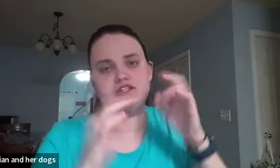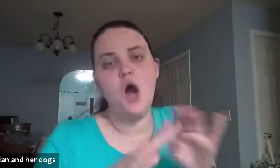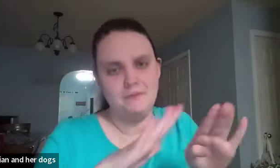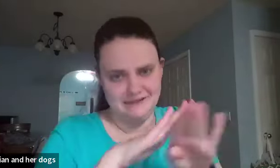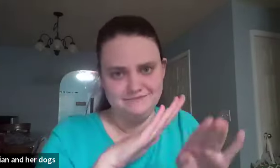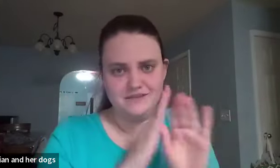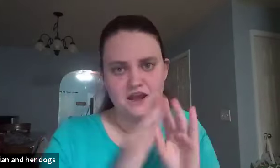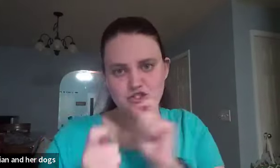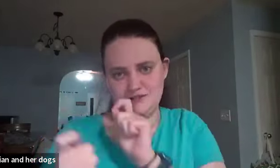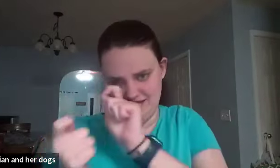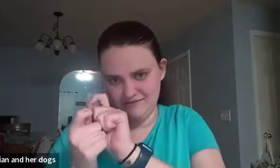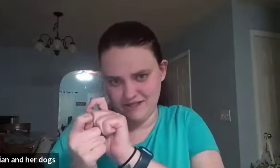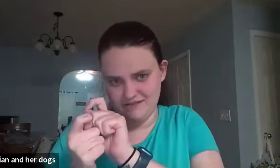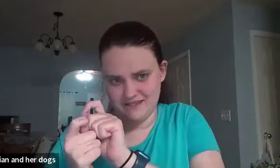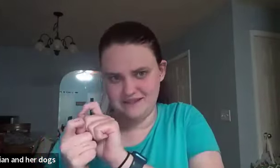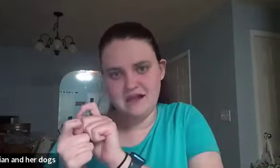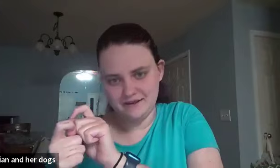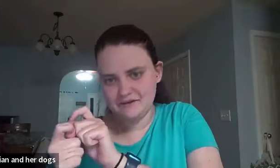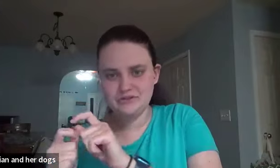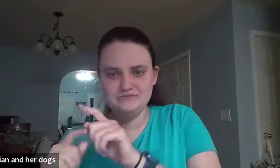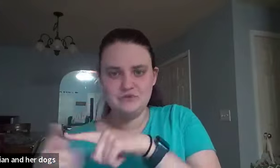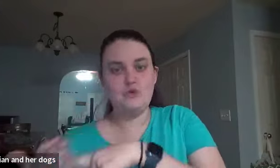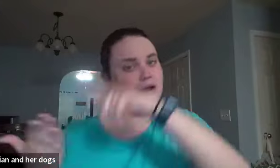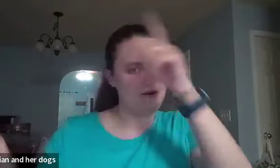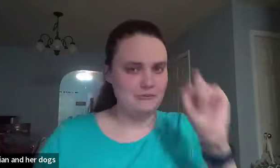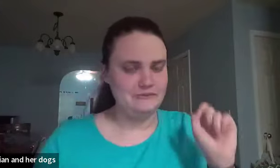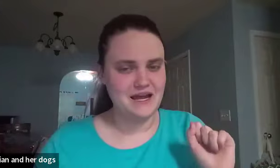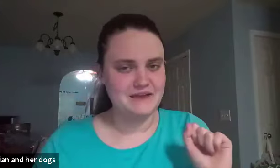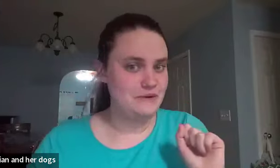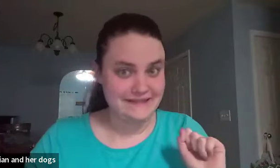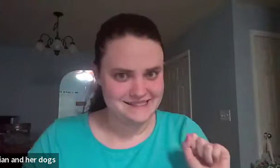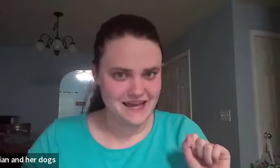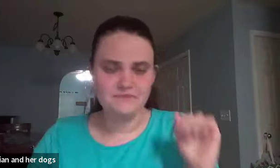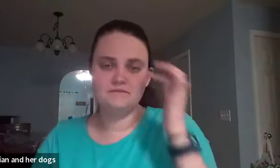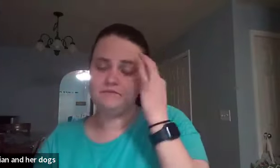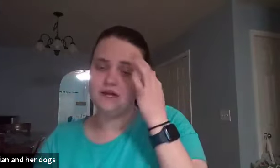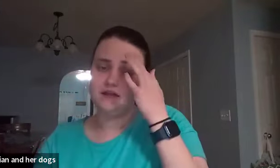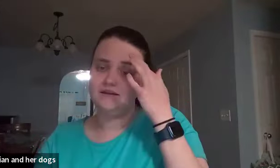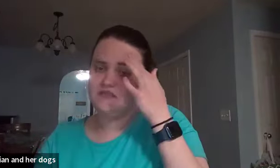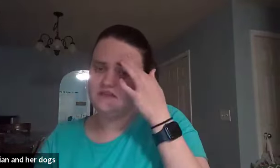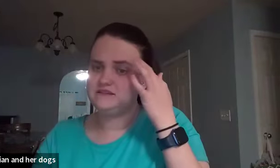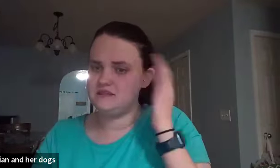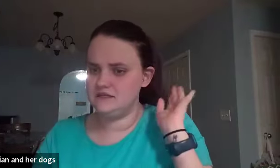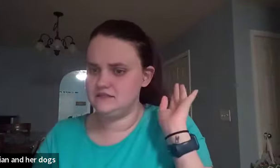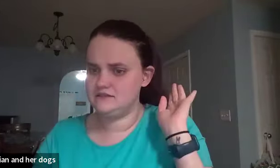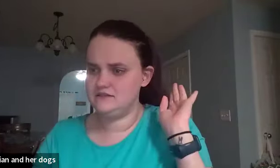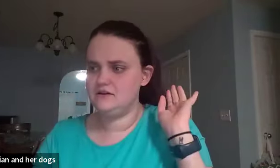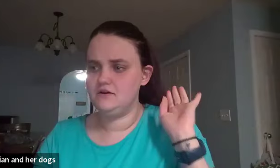that's common, not too specific. That's like rare. Not everyone eats that, but I think that's it.